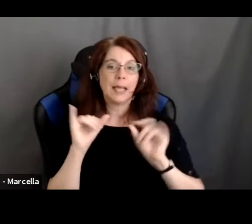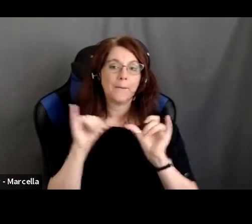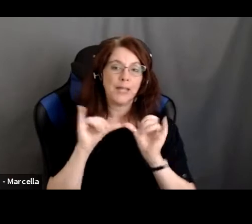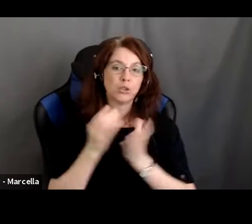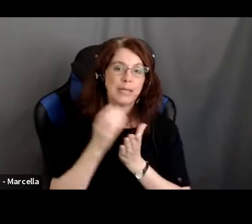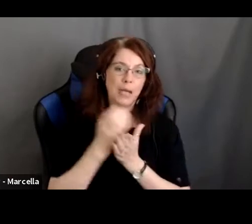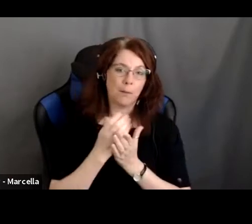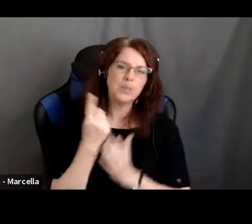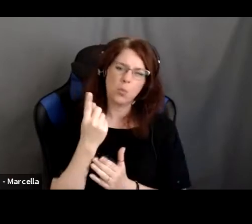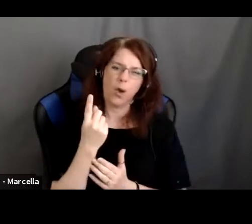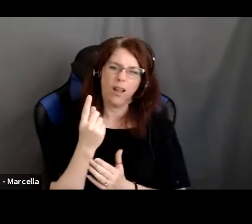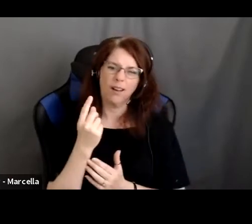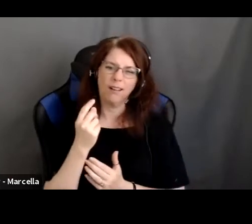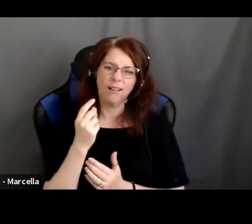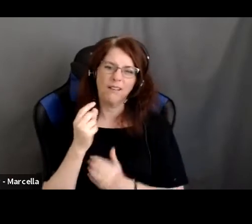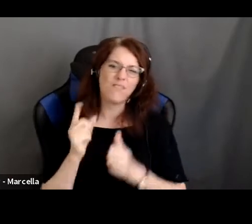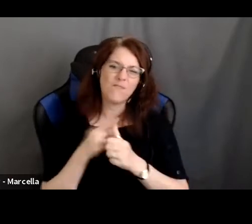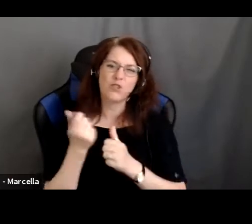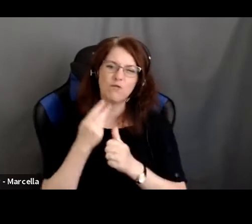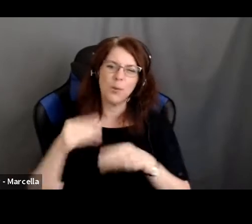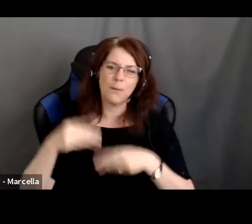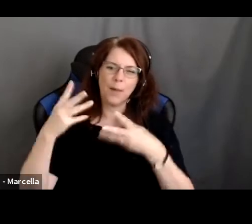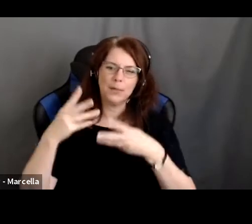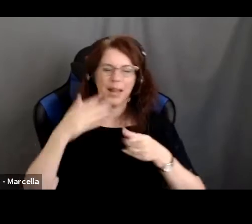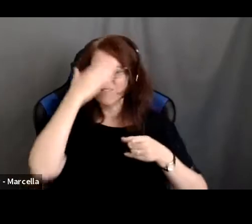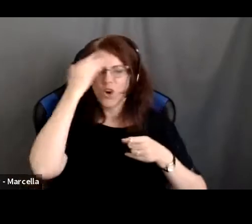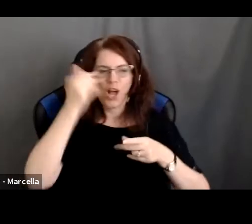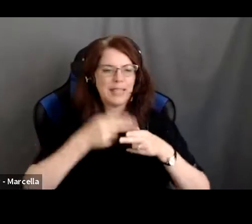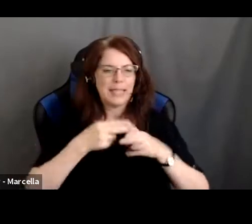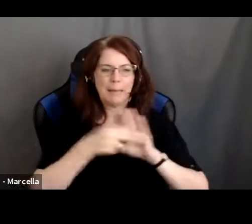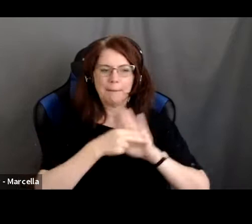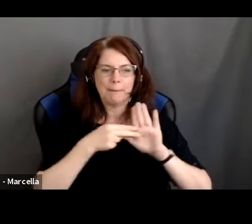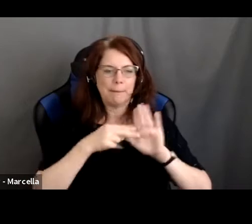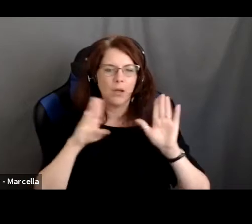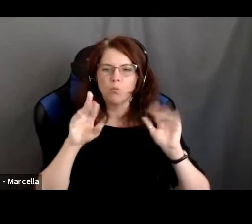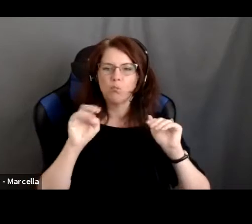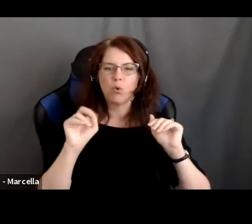things that come up. But again, I forgot what the name of the brand was.